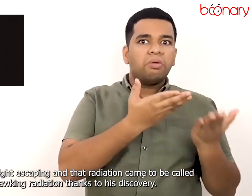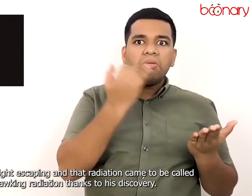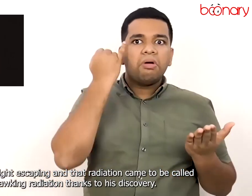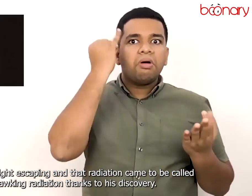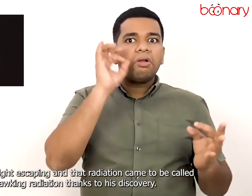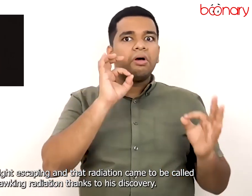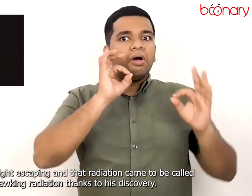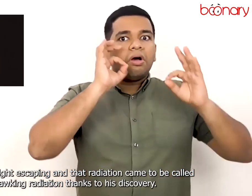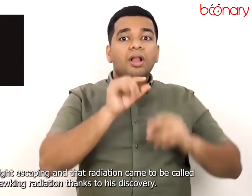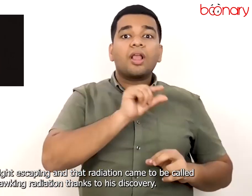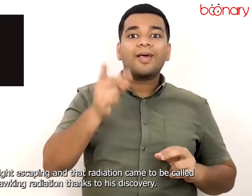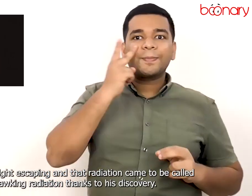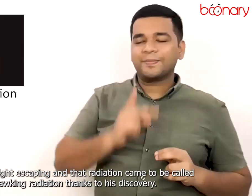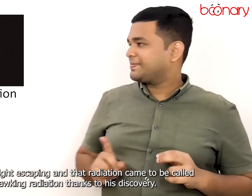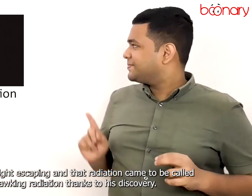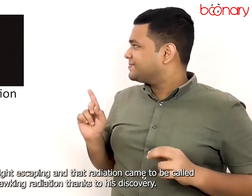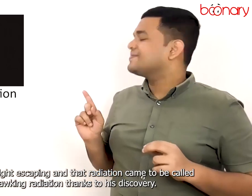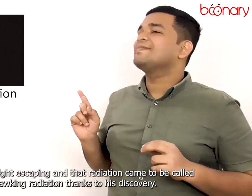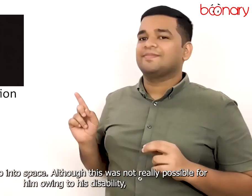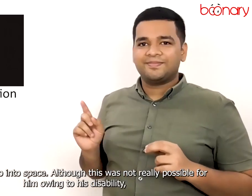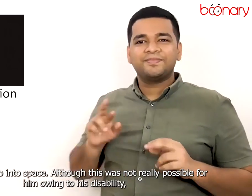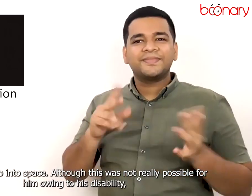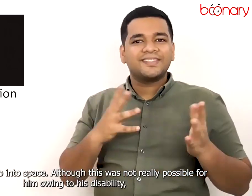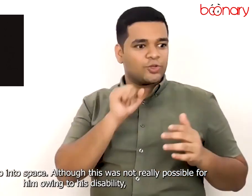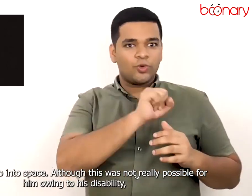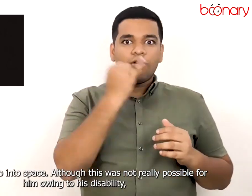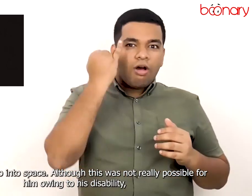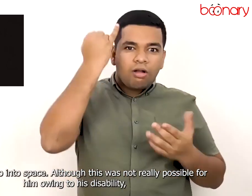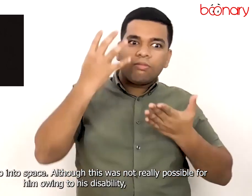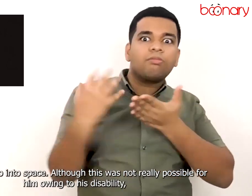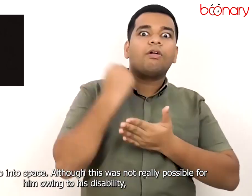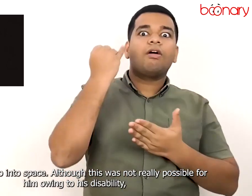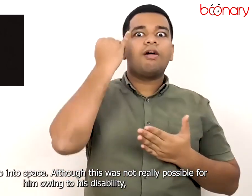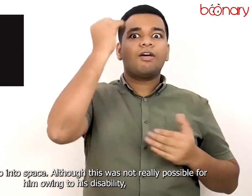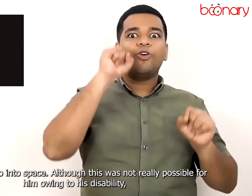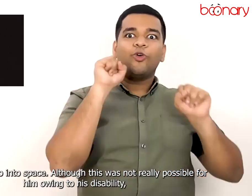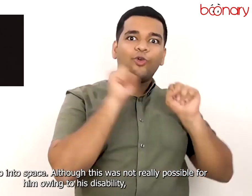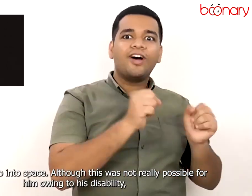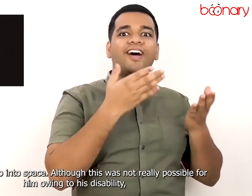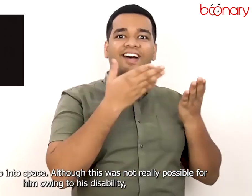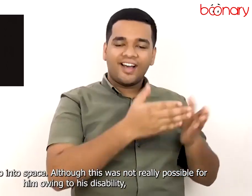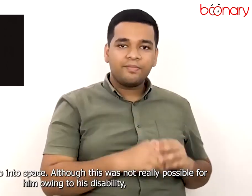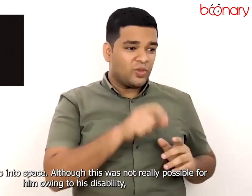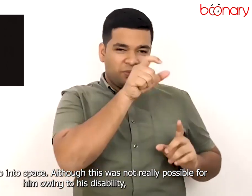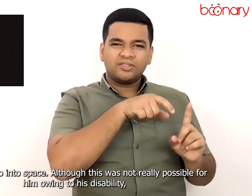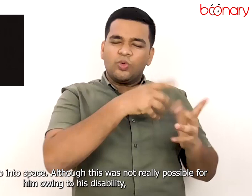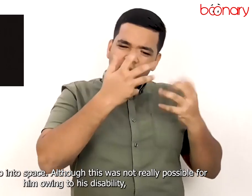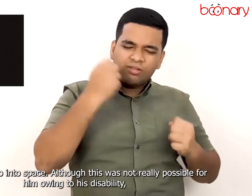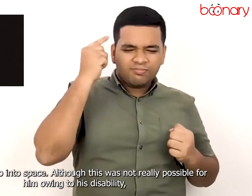radiation thanks to his discovery. He had hoped to go into space. Although this was not